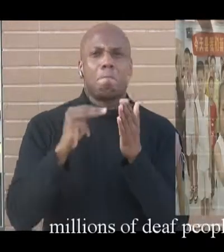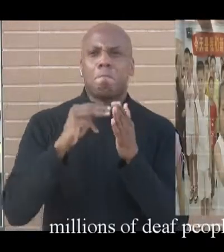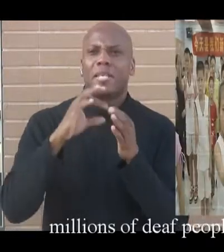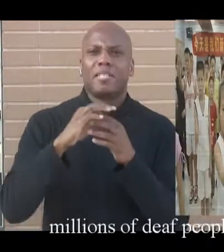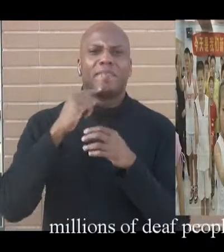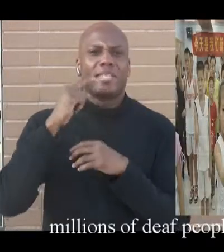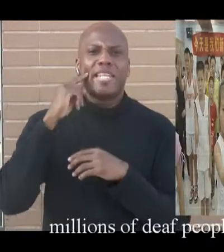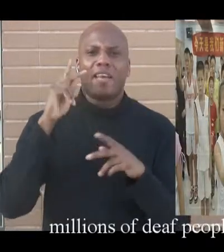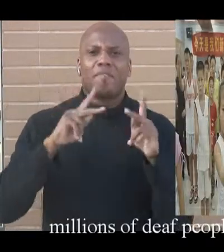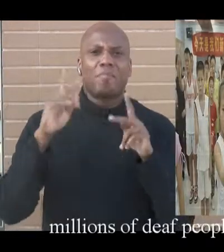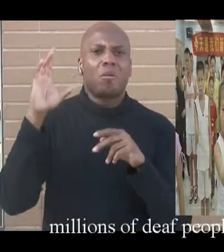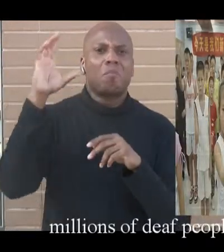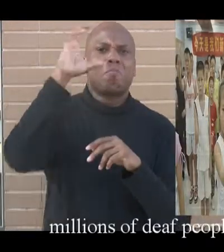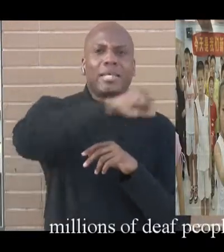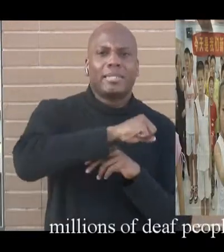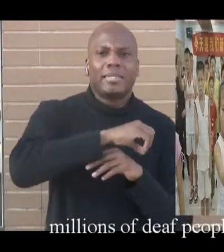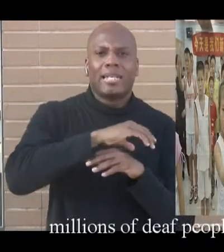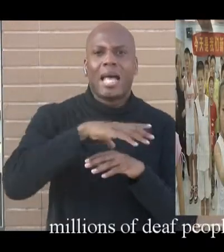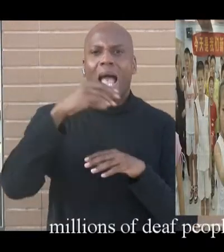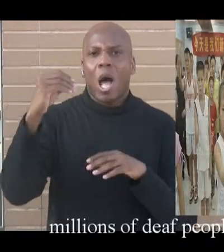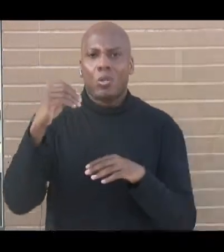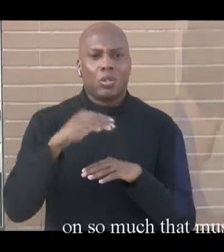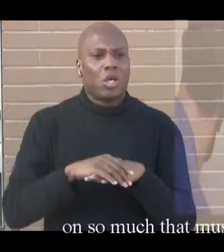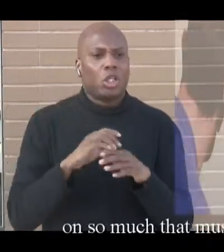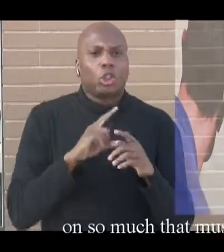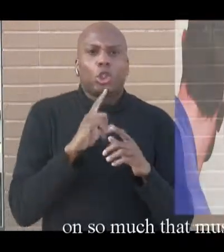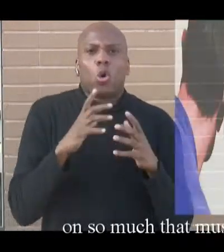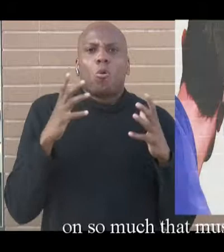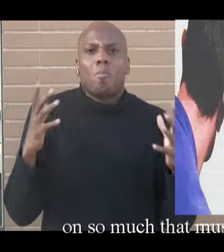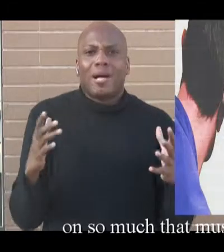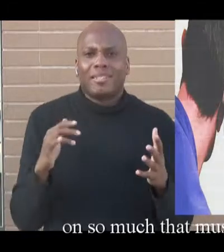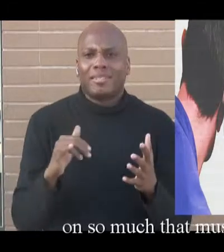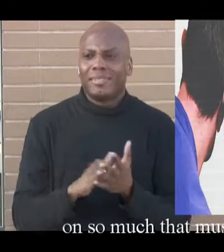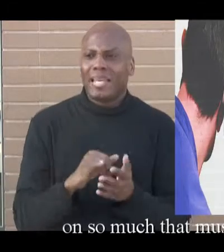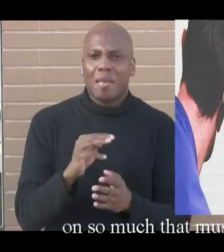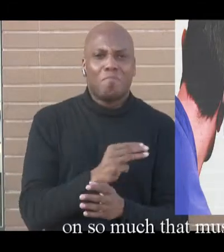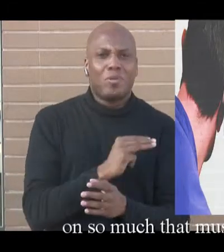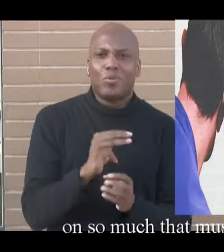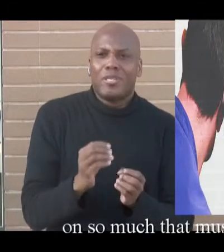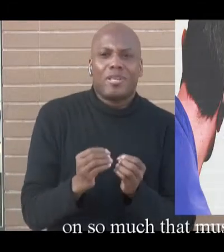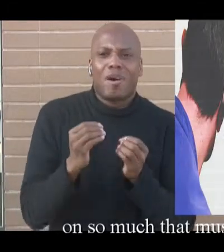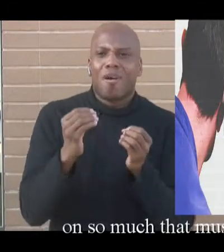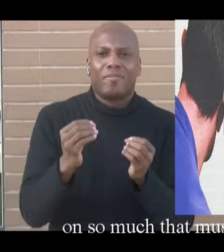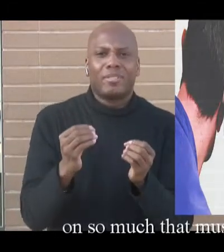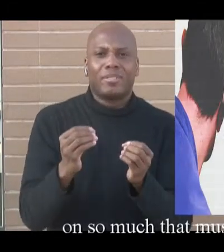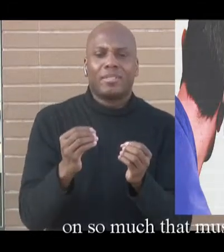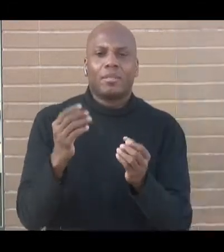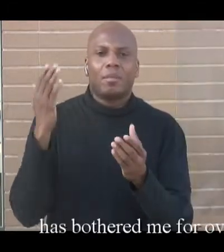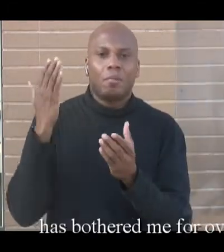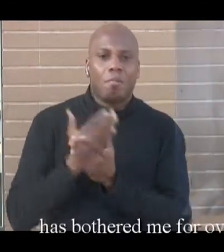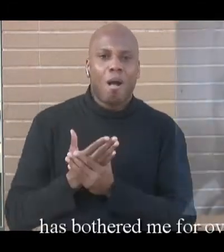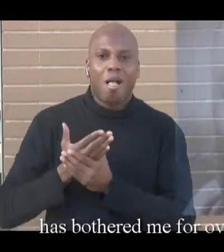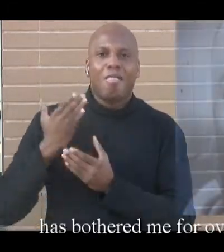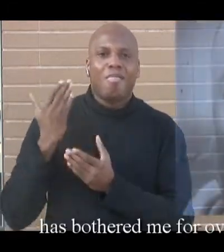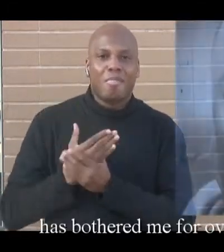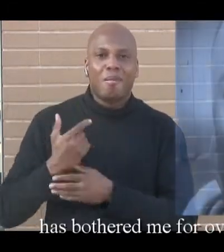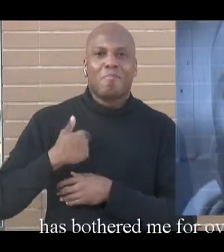that millions of deaf people miss out on so much that music offers